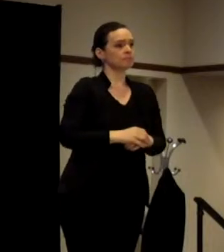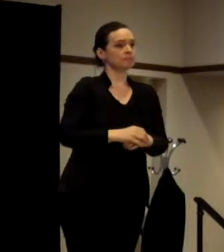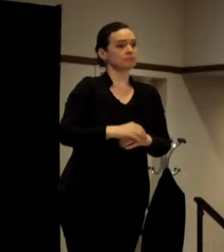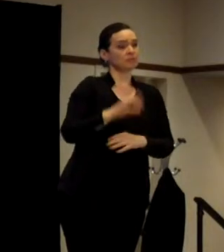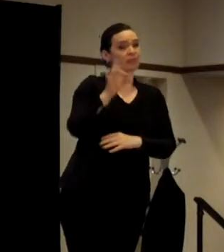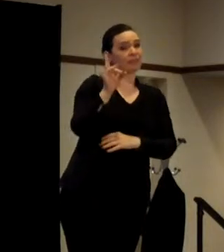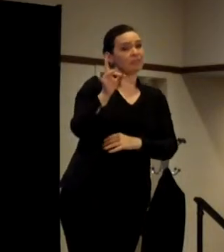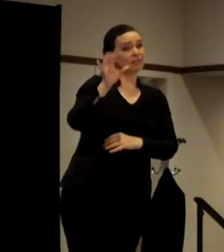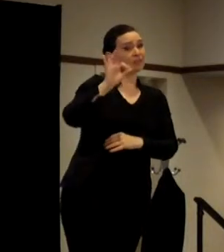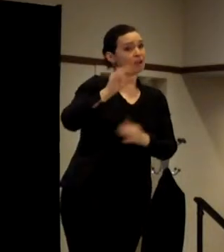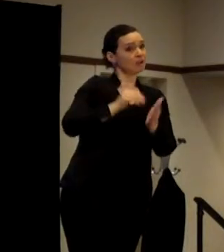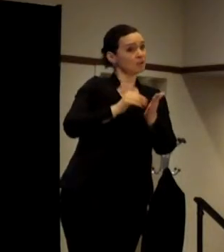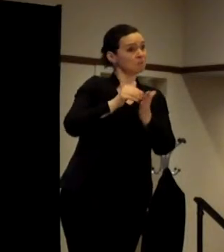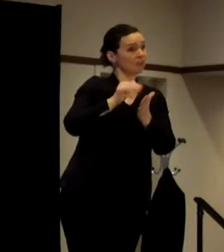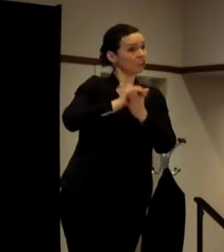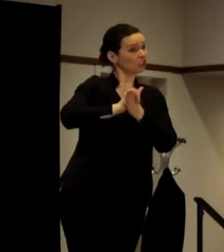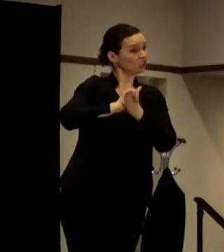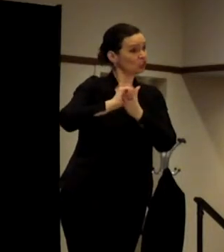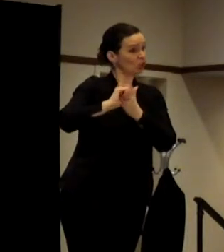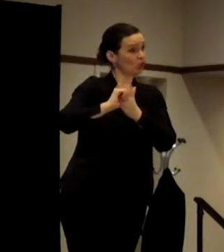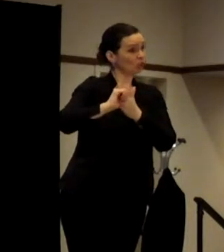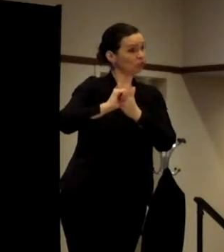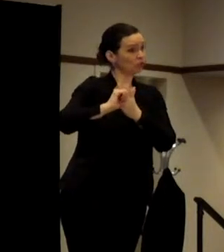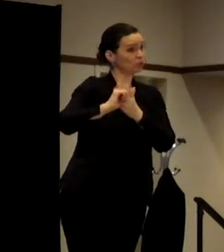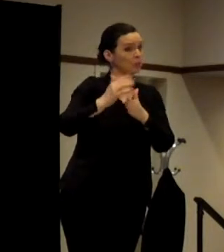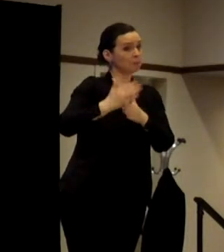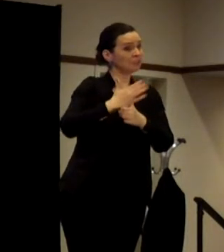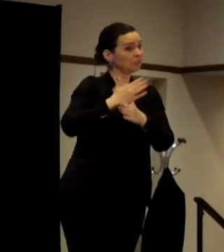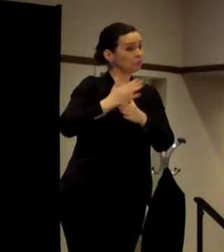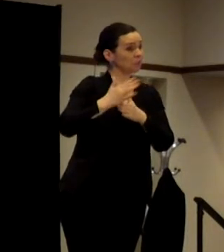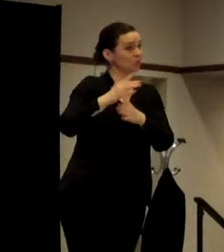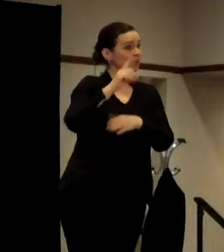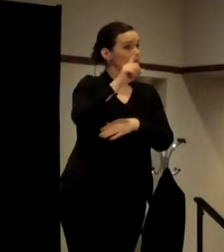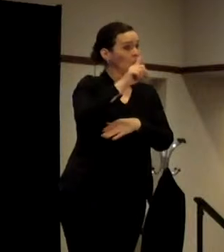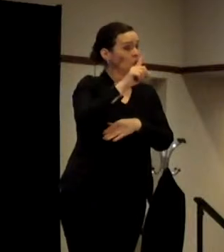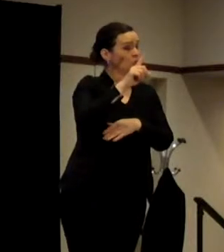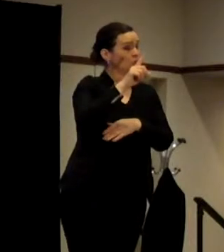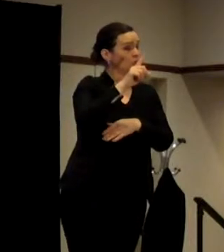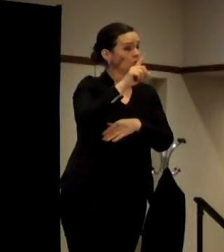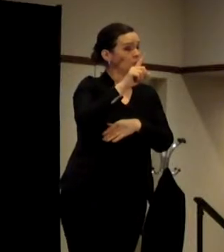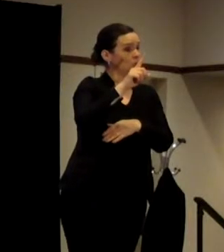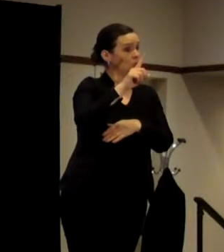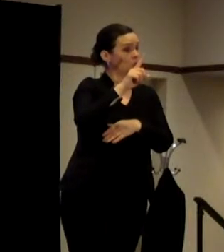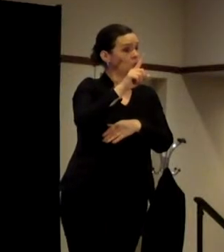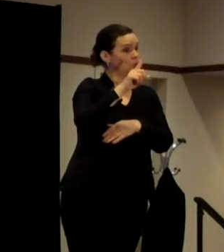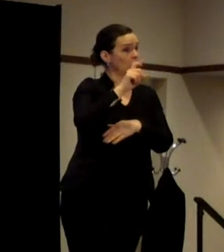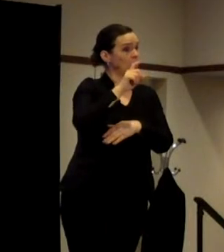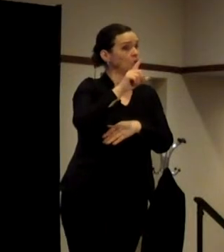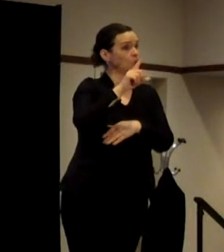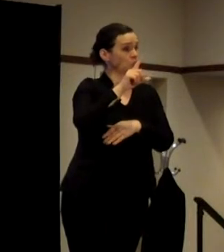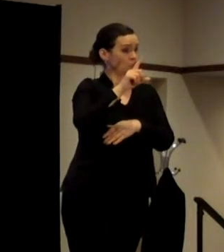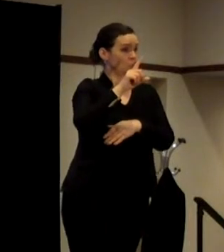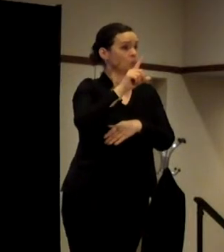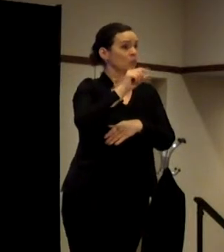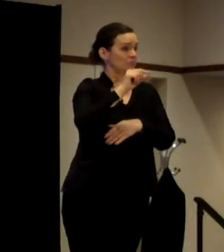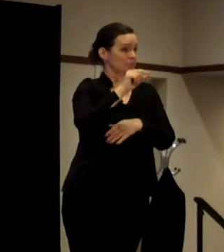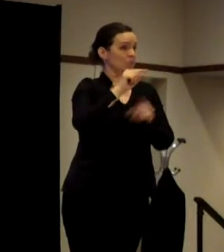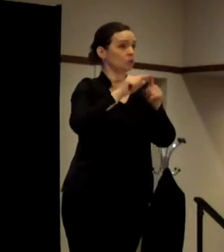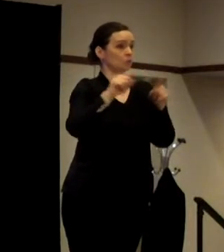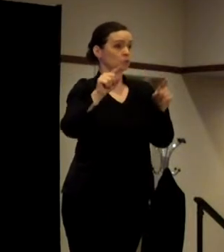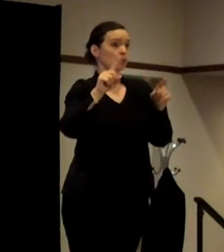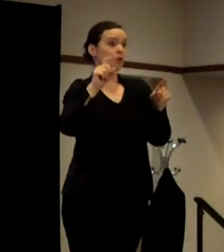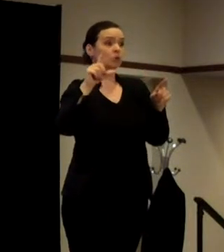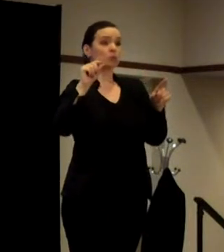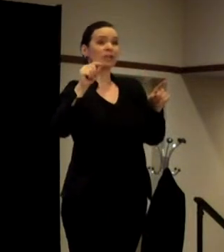Between 2020 and 2021, we have cut $120 million. So really, this money